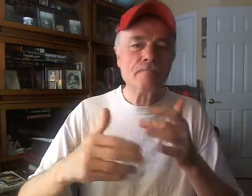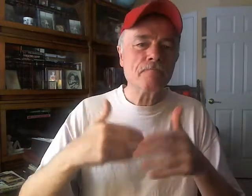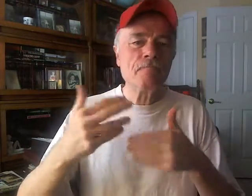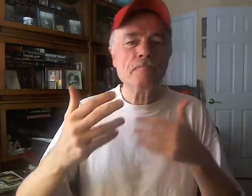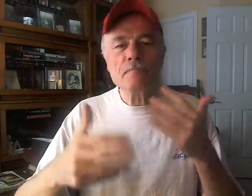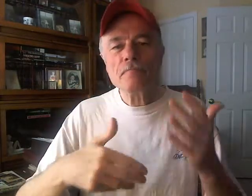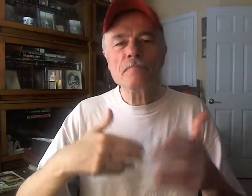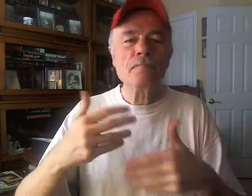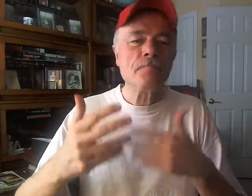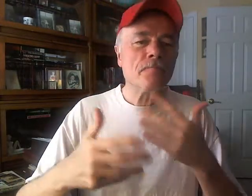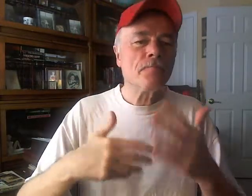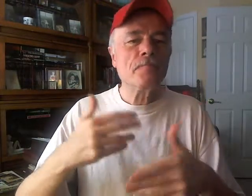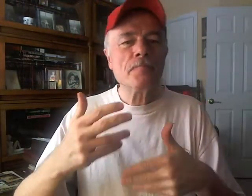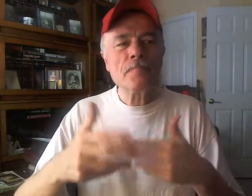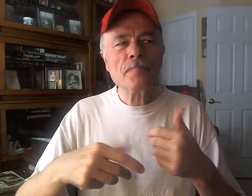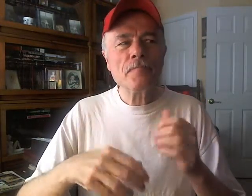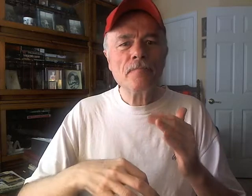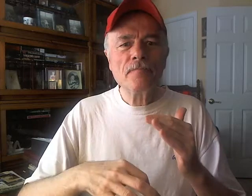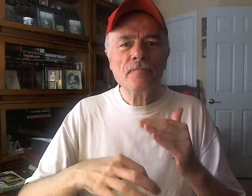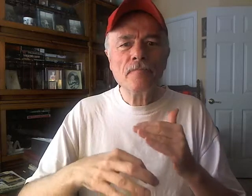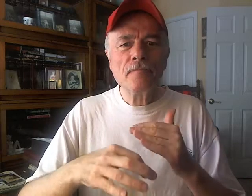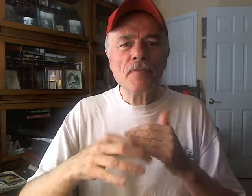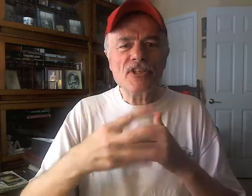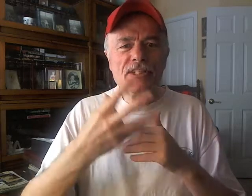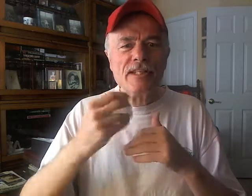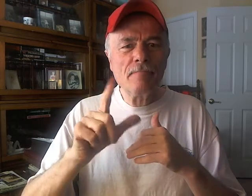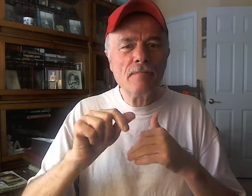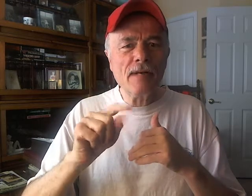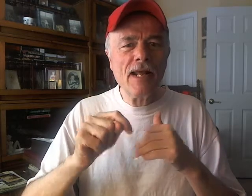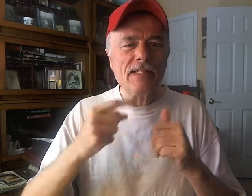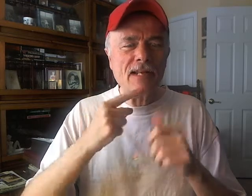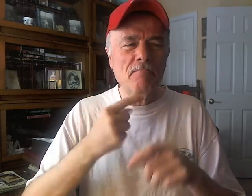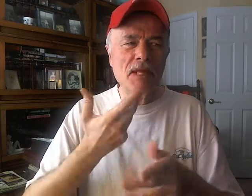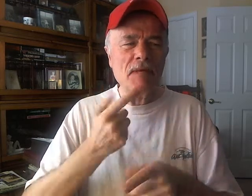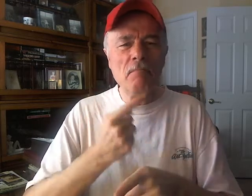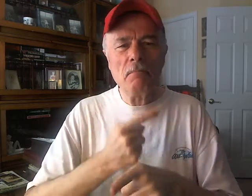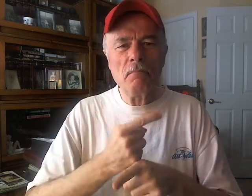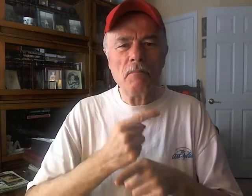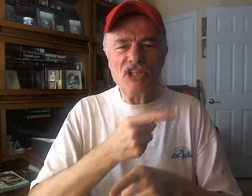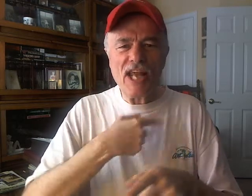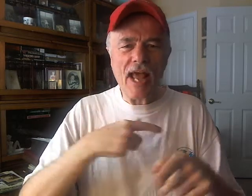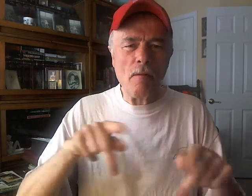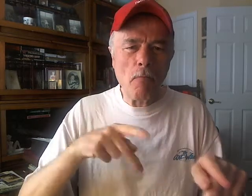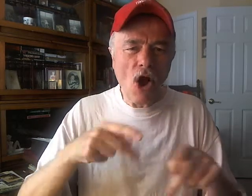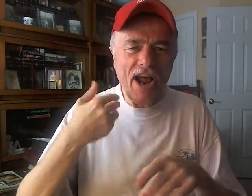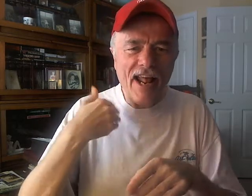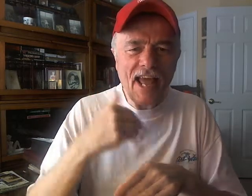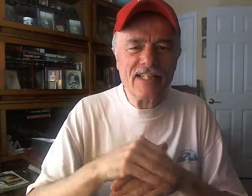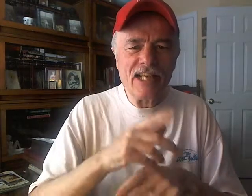Amazing. He's like,